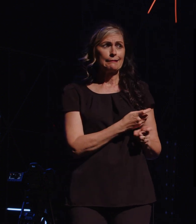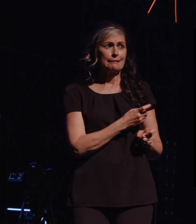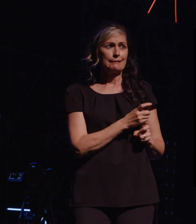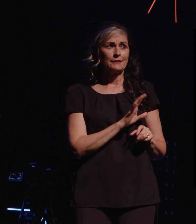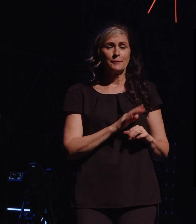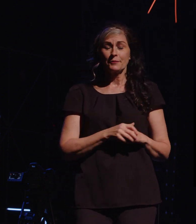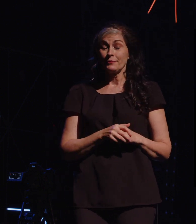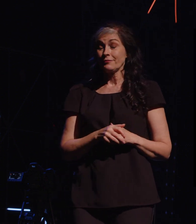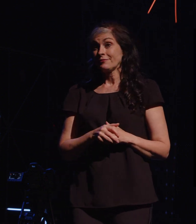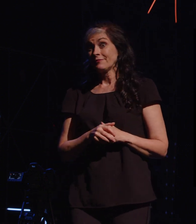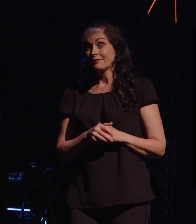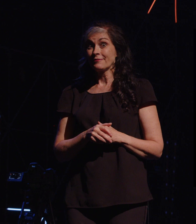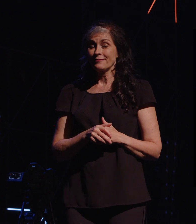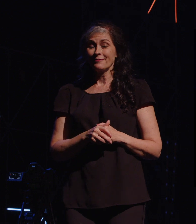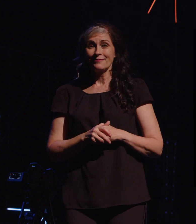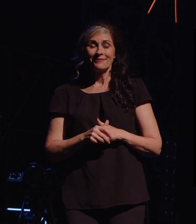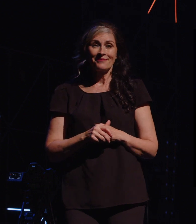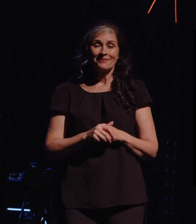No,